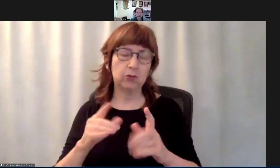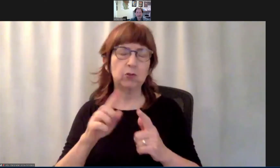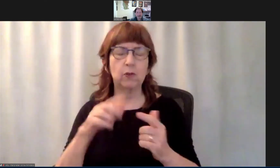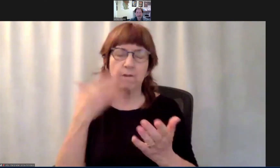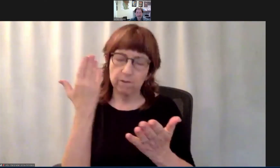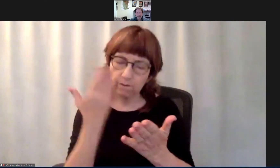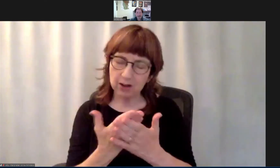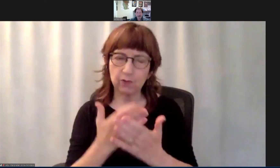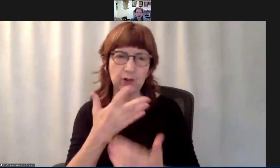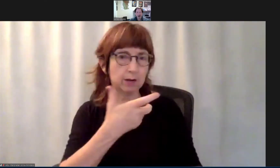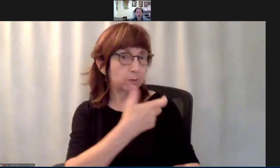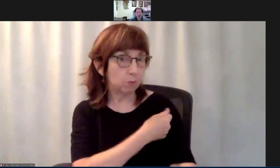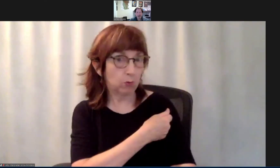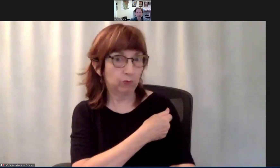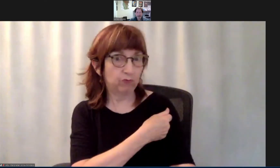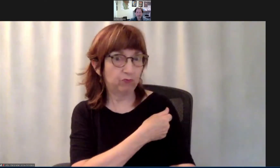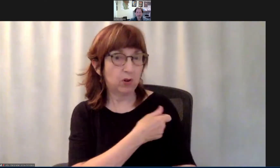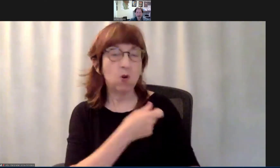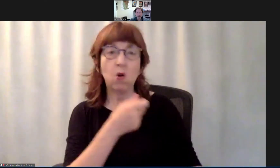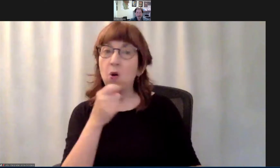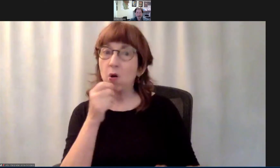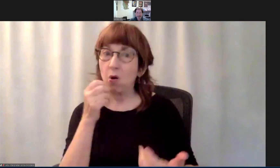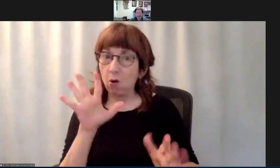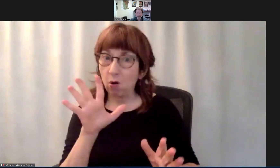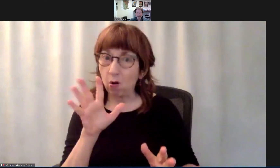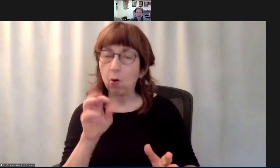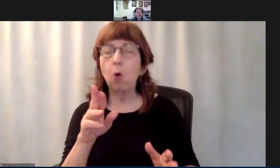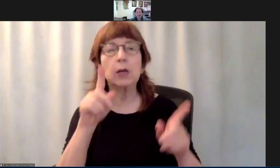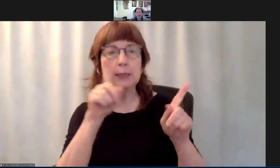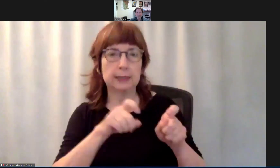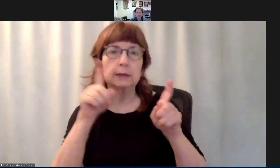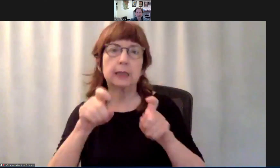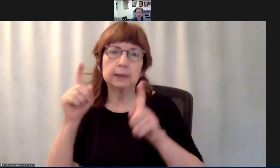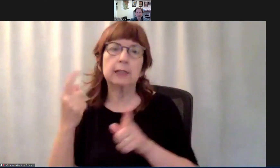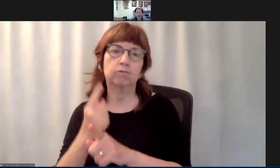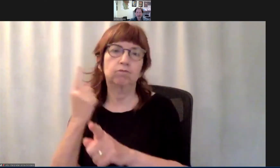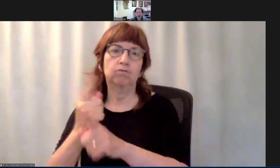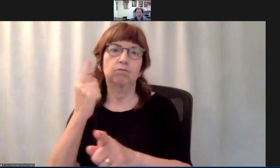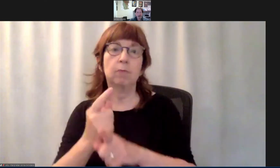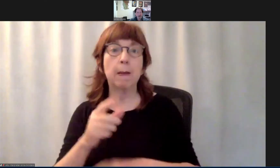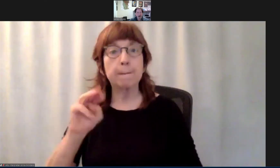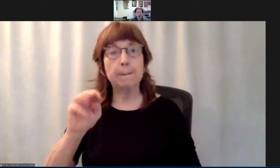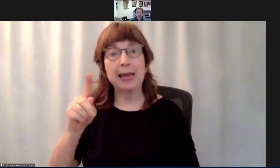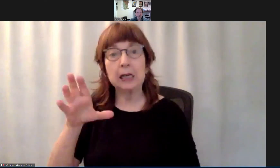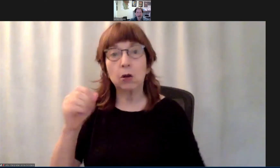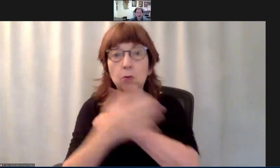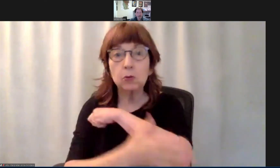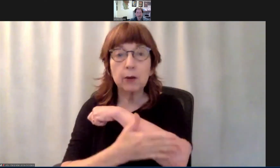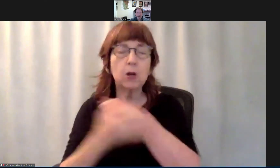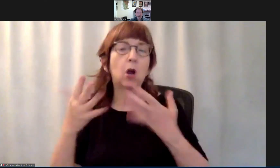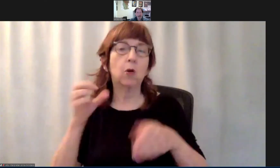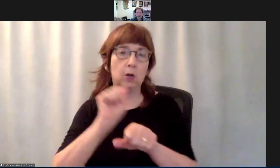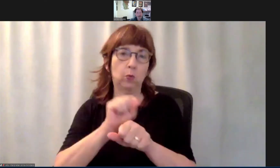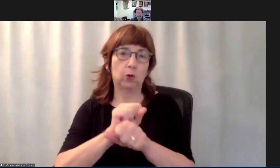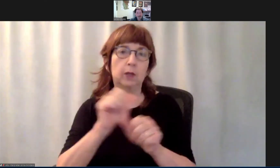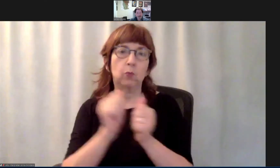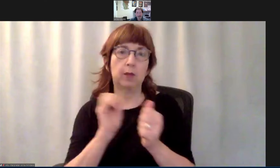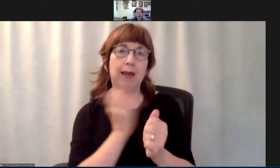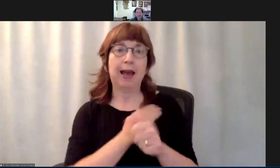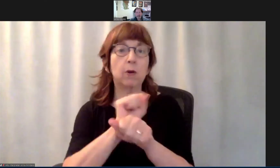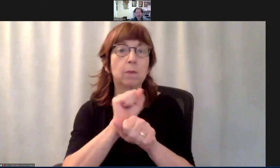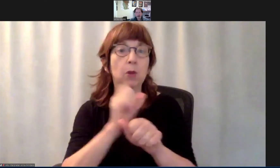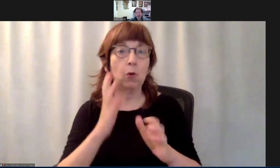their vaccine status or to get regular testing. Mendocino County is already working with our employees on